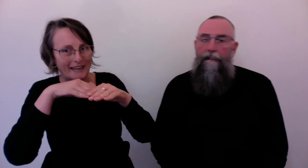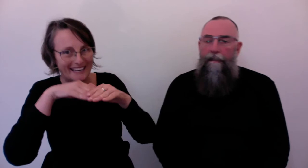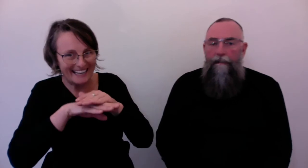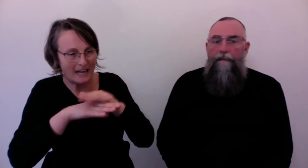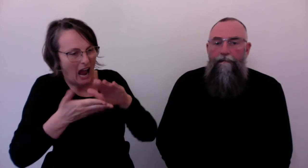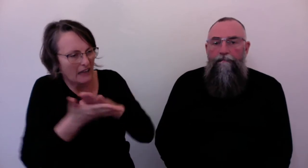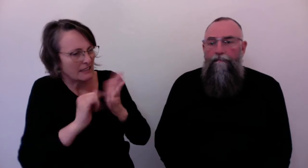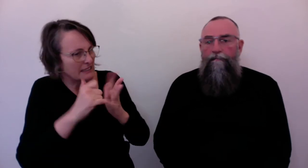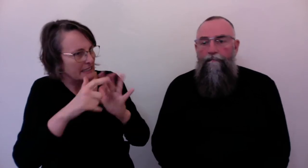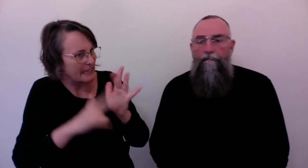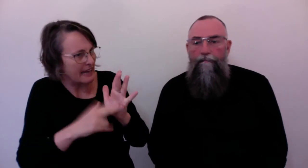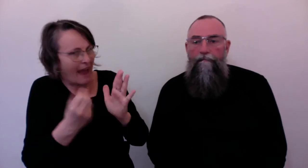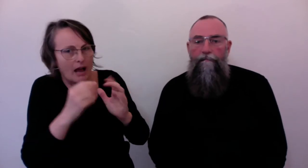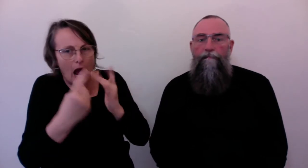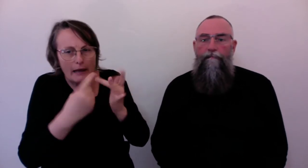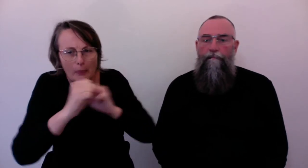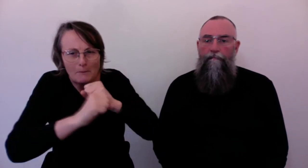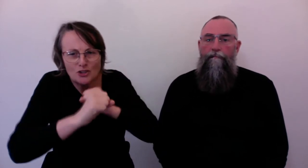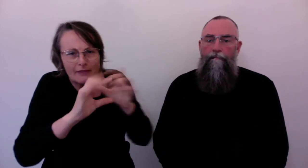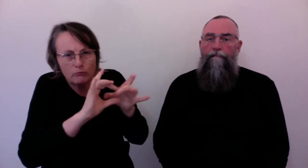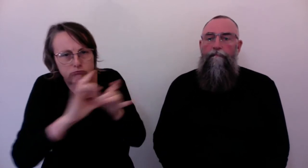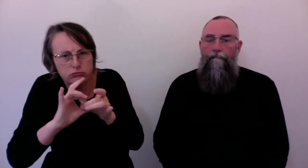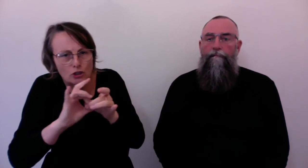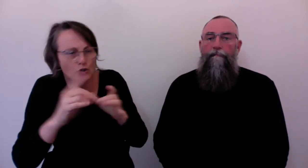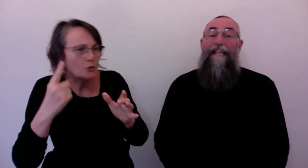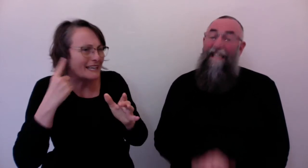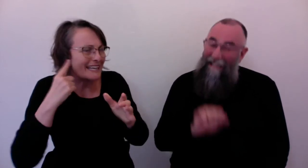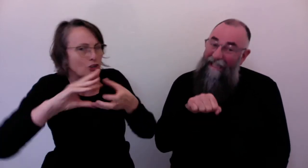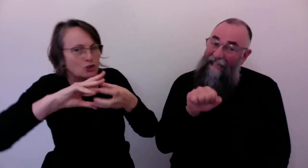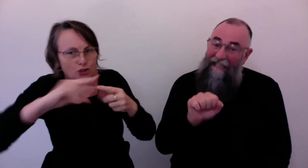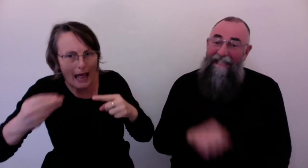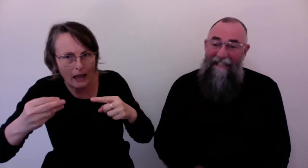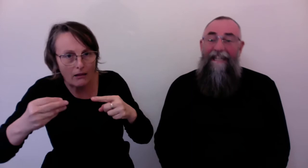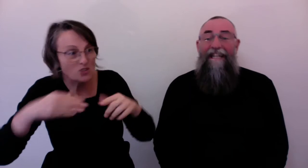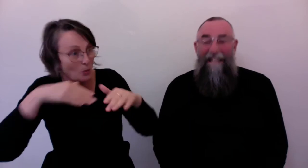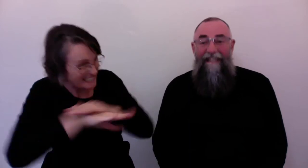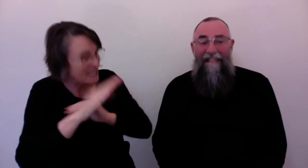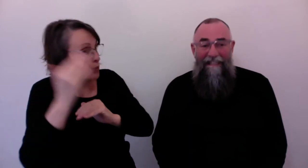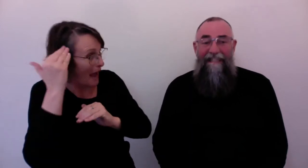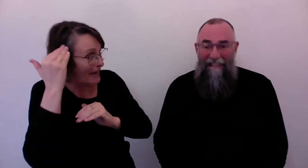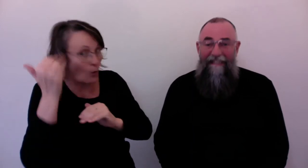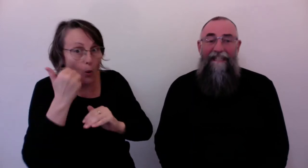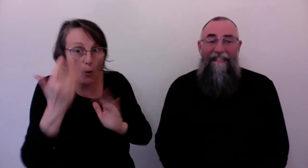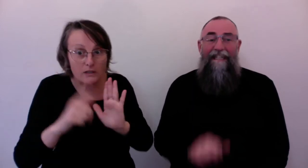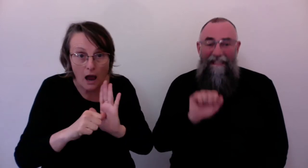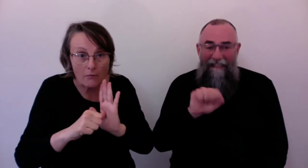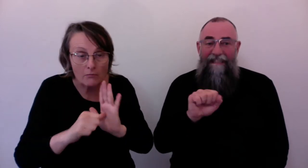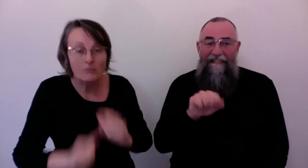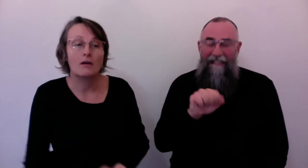which connects to the ear shell. Yeah. So it's in your head as well at all Yeah, times. yeah. Didn't So know there's that. you can't